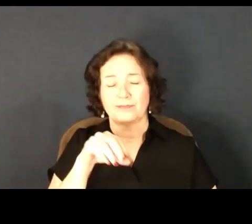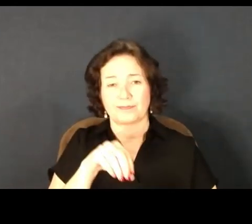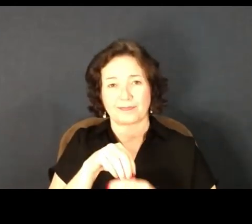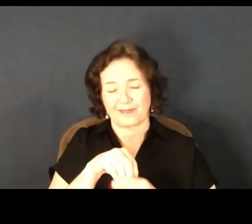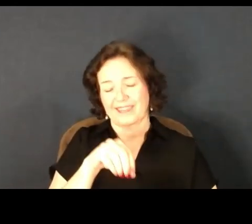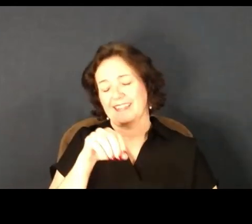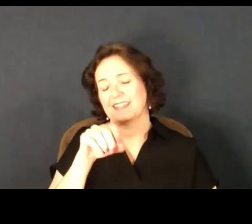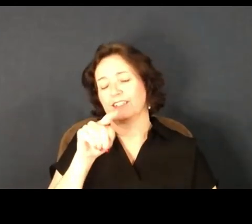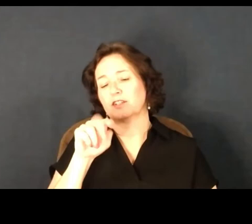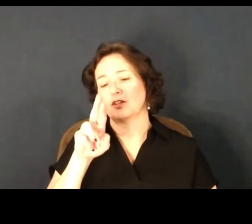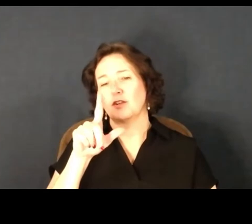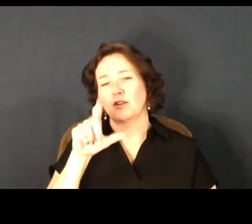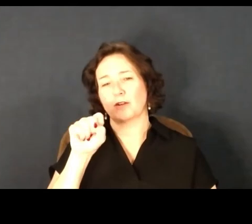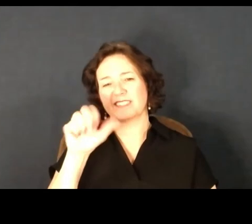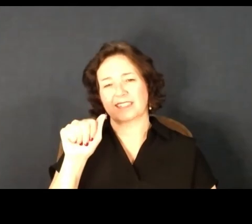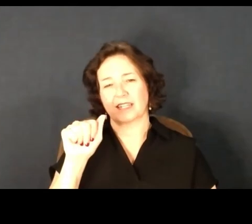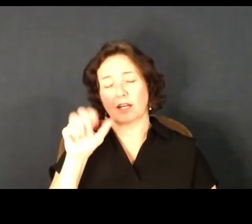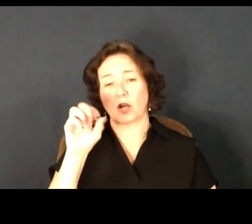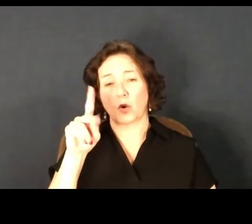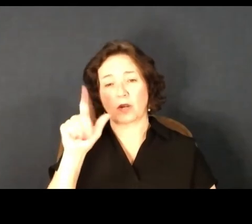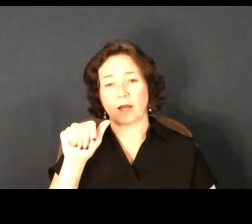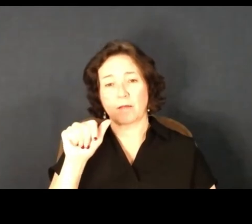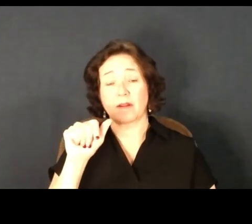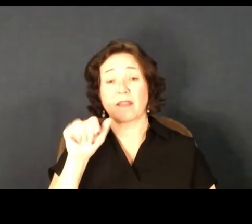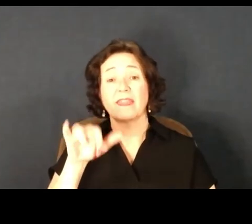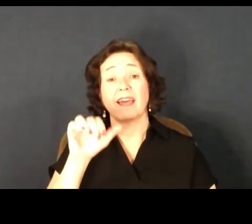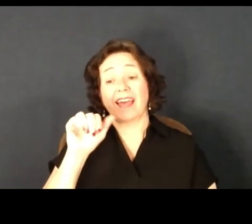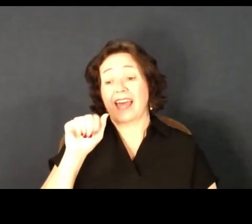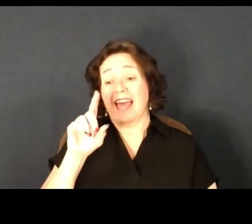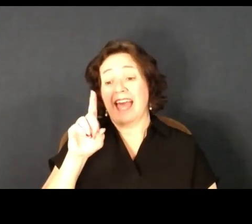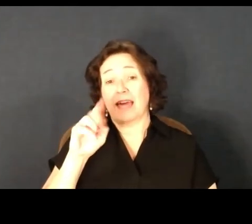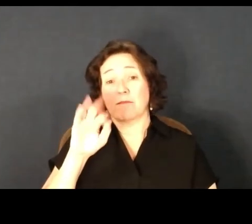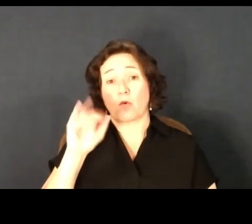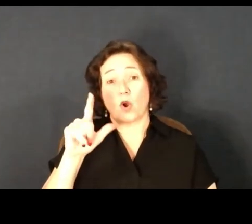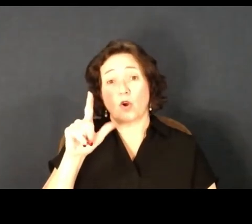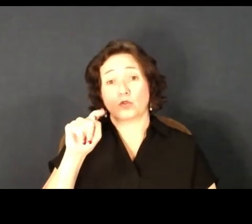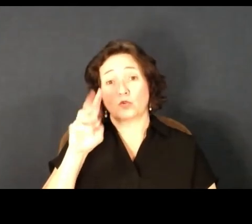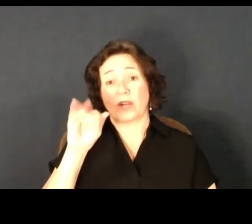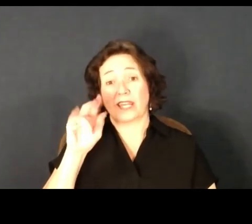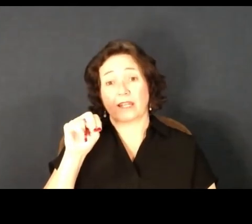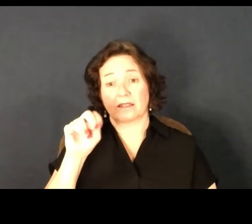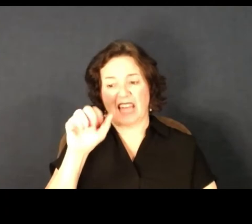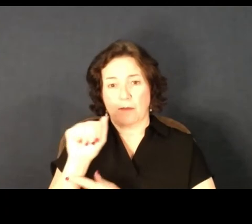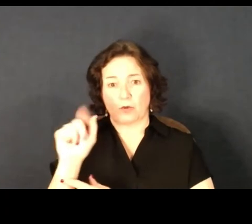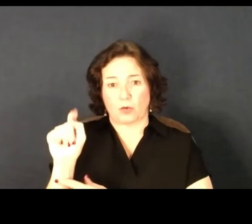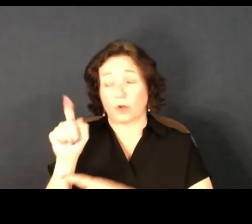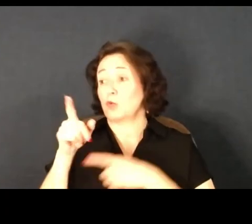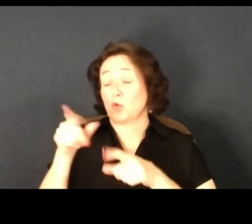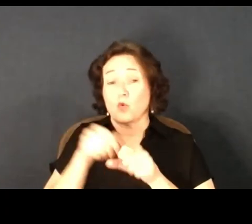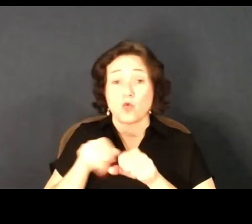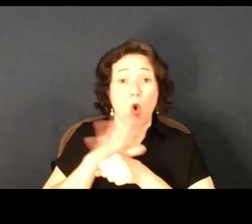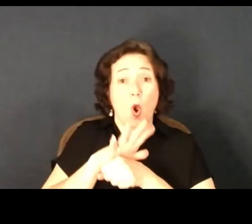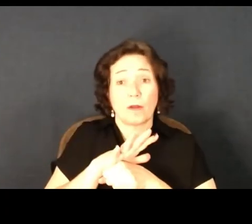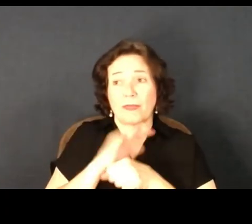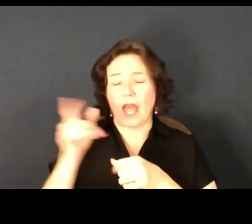Oklahoma. Ooh, the Admiral Twin right now during the time of Corona, it is